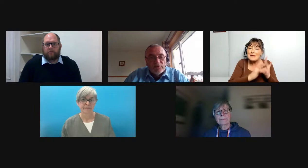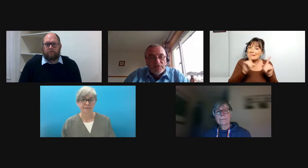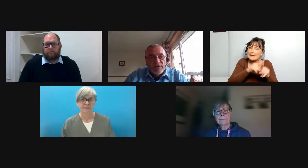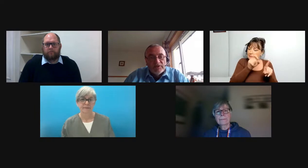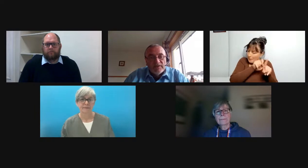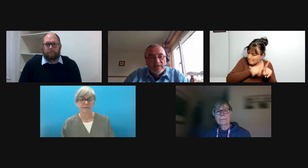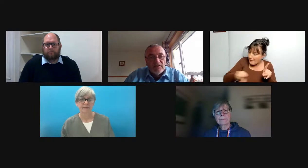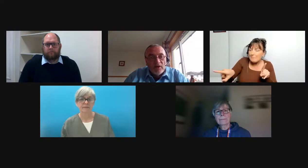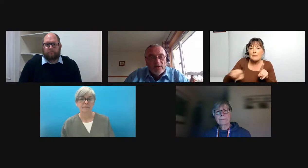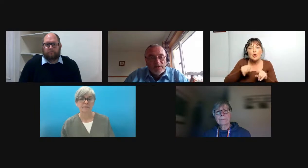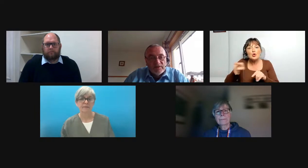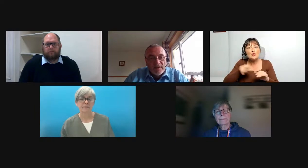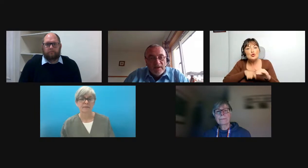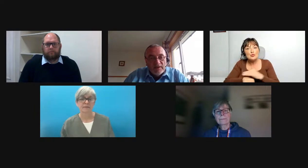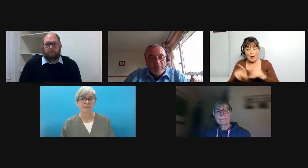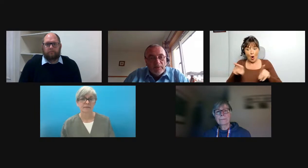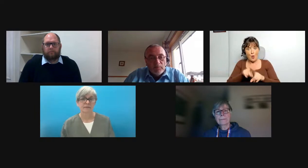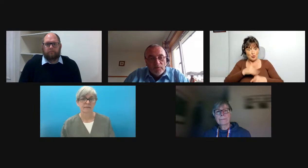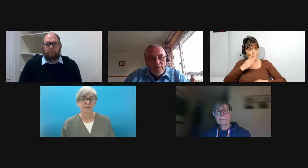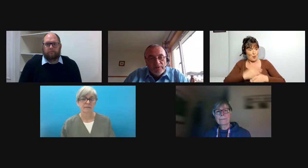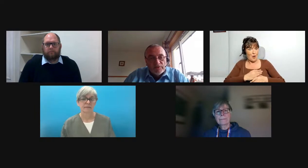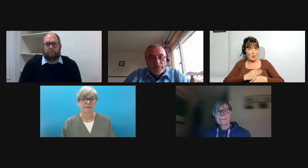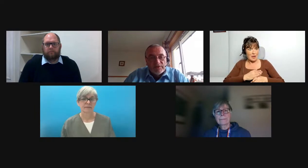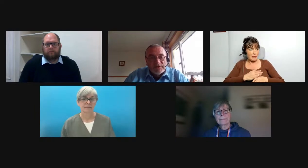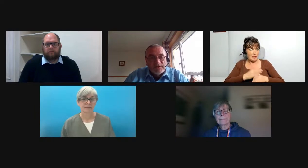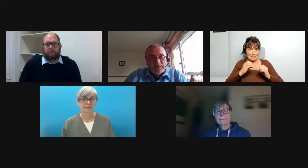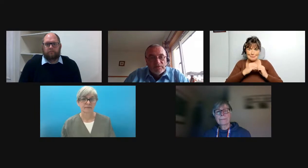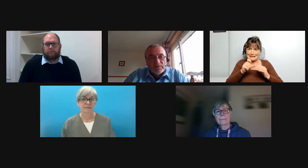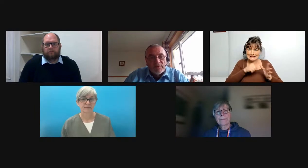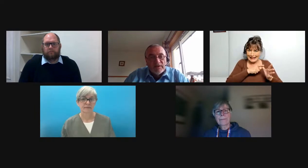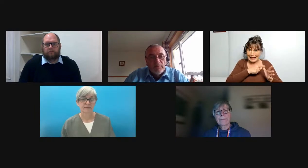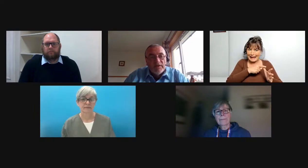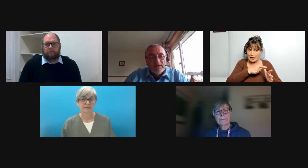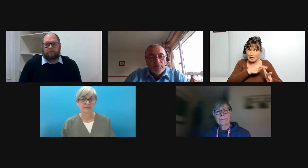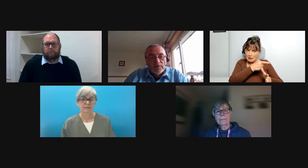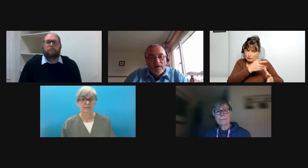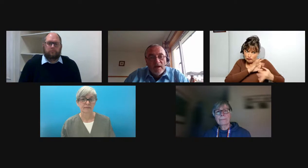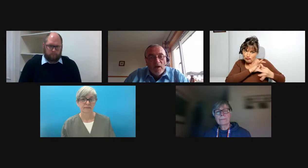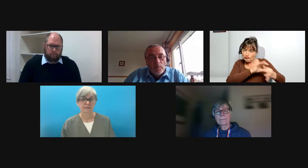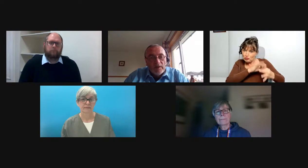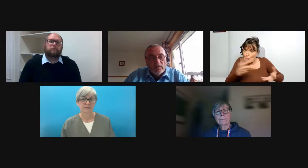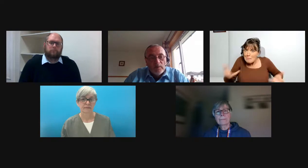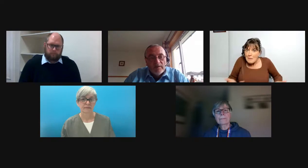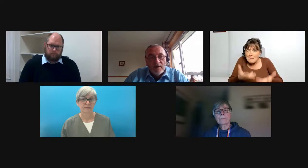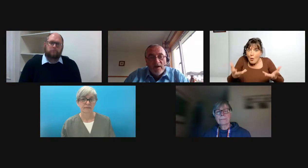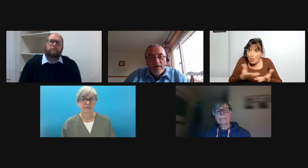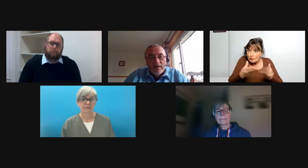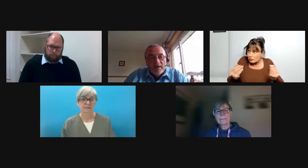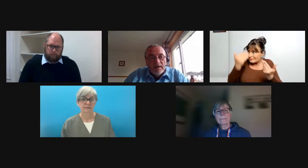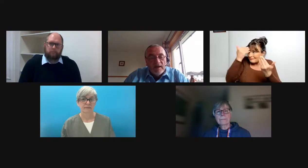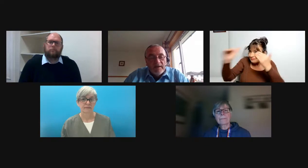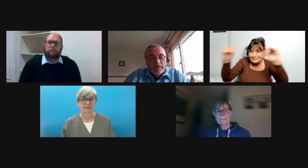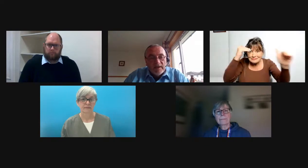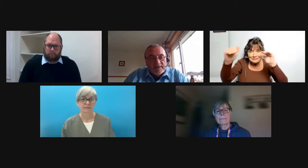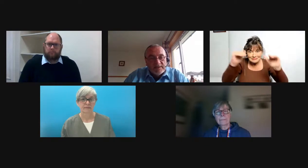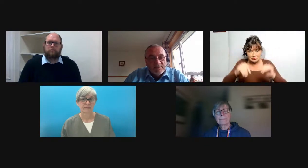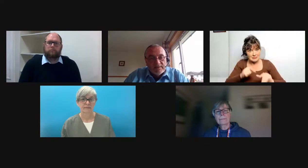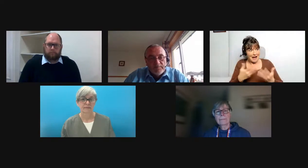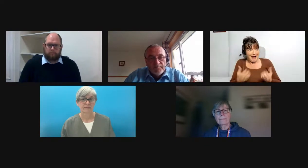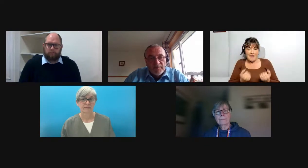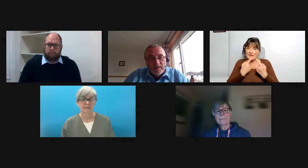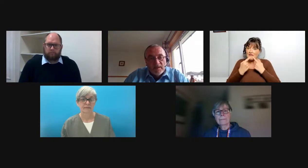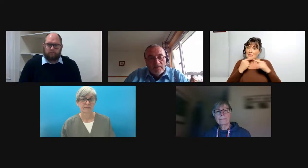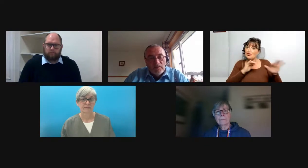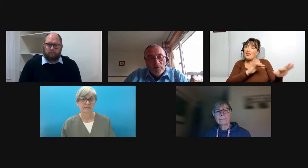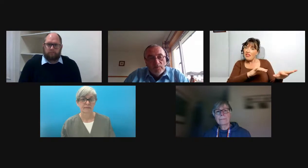Deaf Association and others to promote the resources so that the community were aware of where they are and how to access